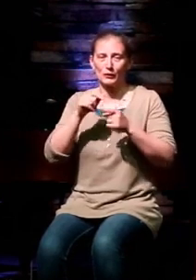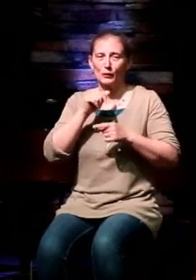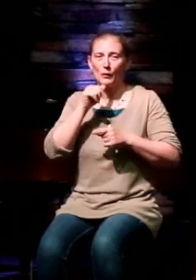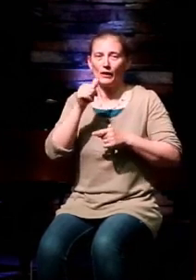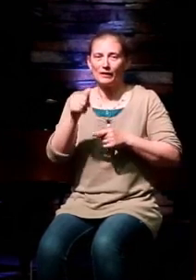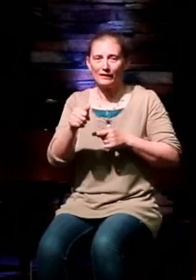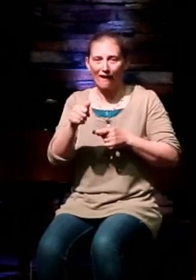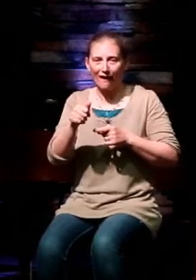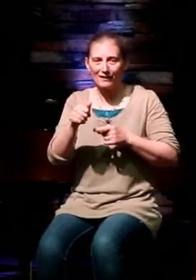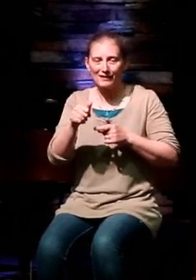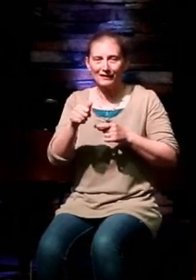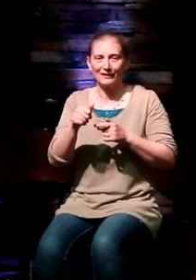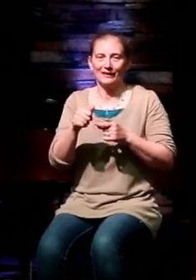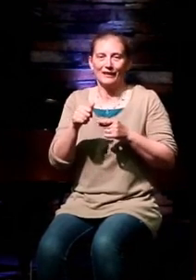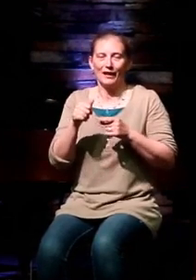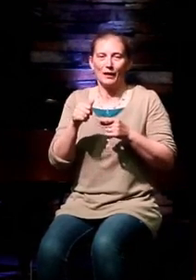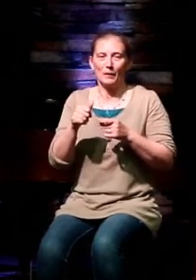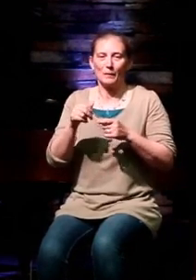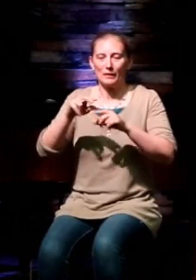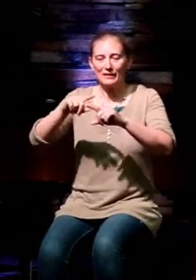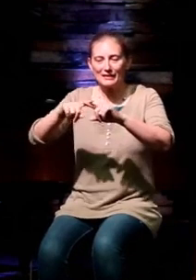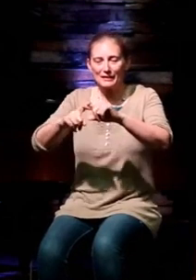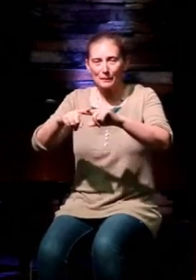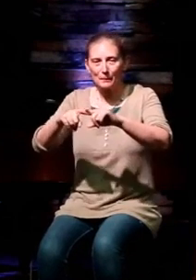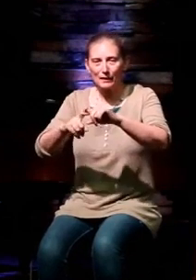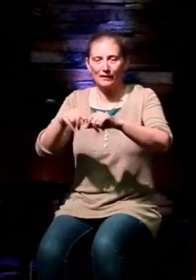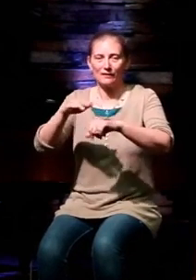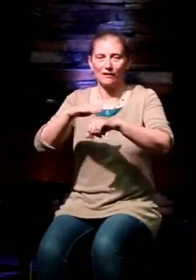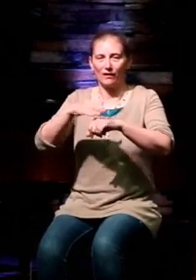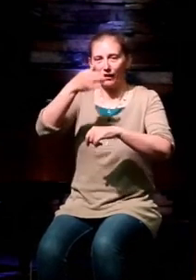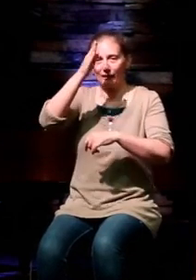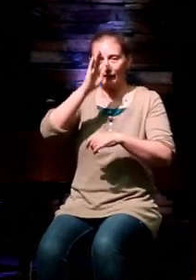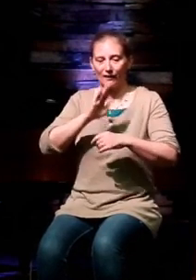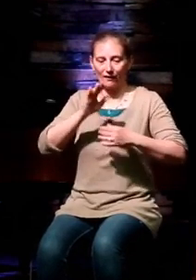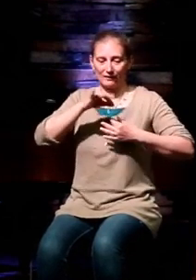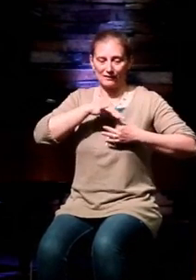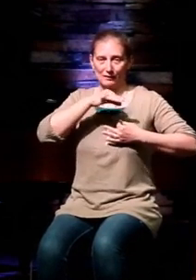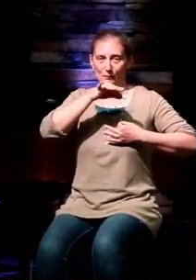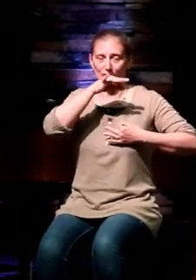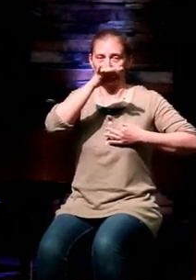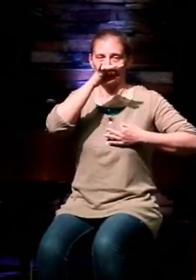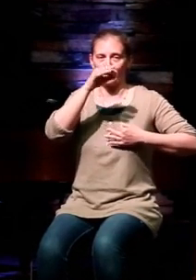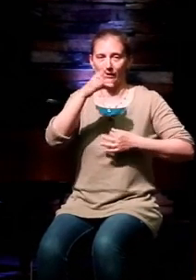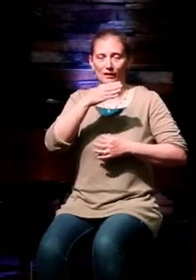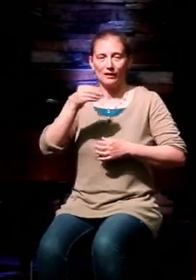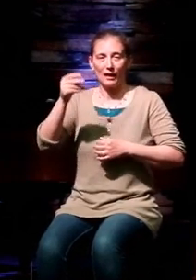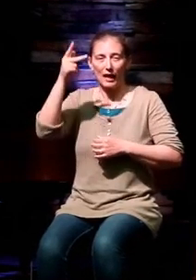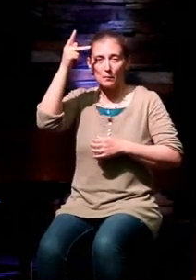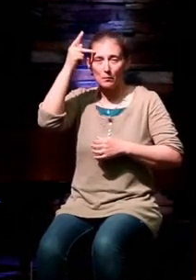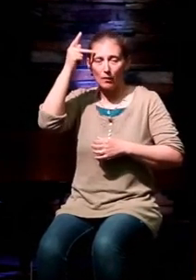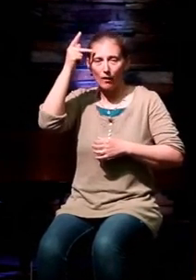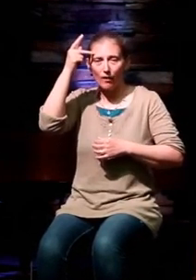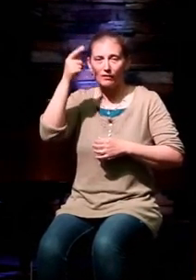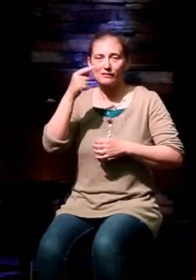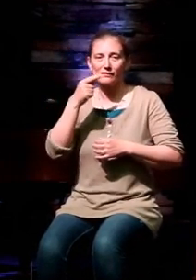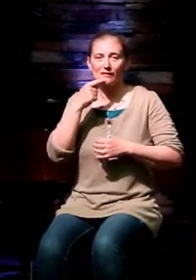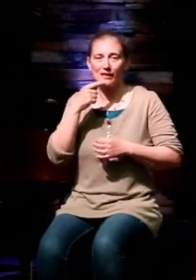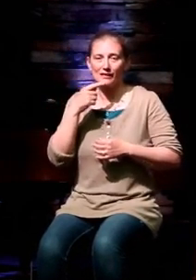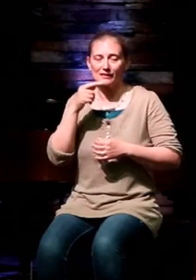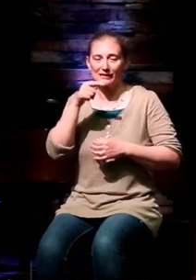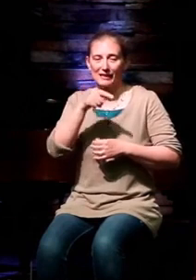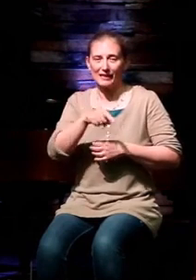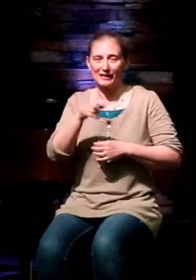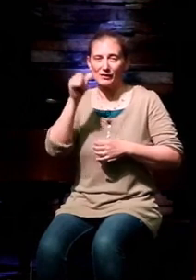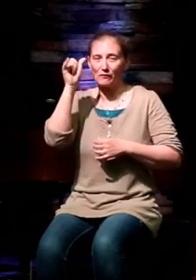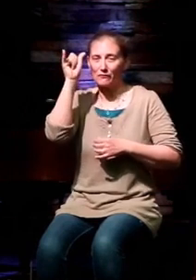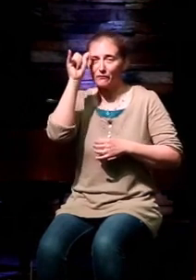on our own strength? Think about that. Well, Paul says it's real foolish because it doesn't work. The truth is, we all live in the